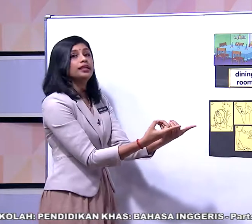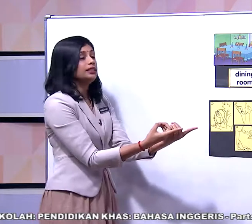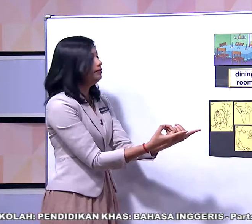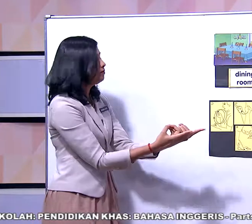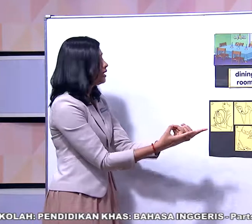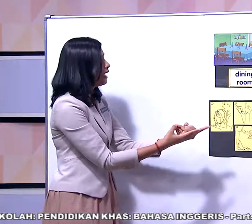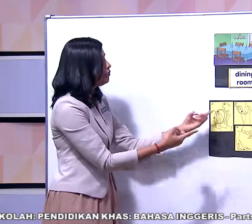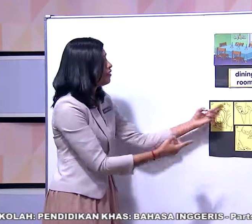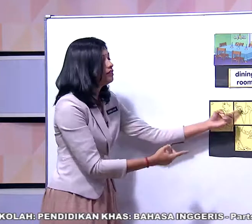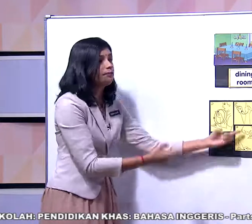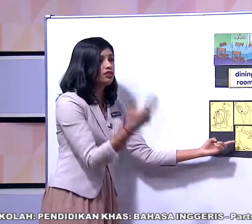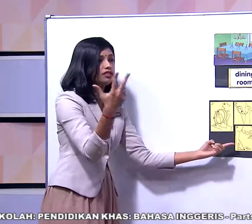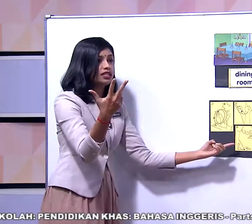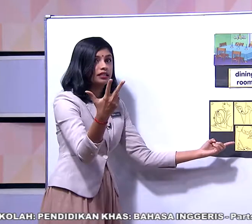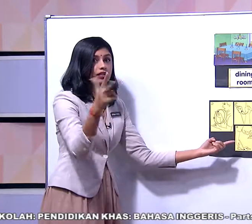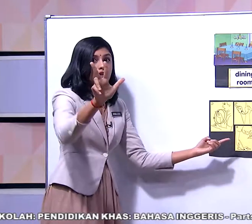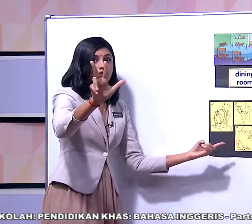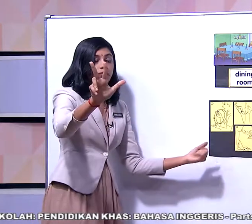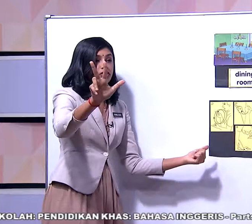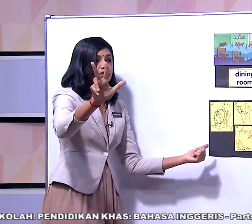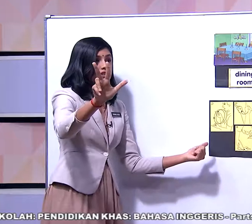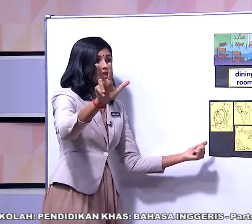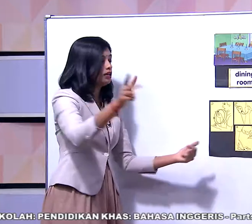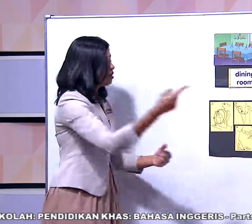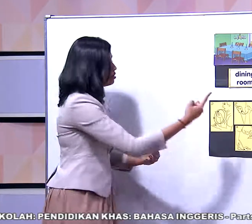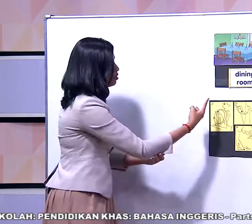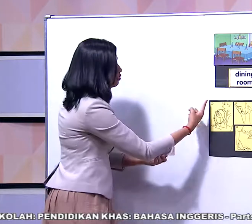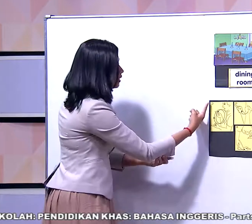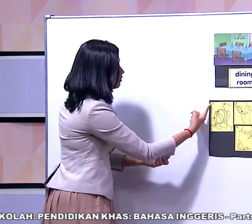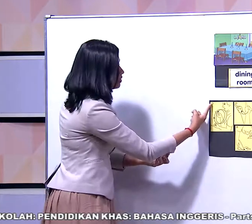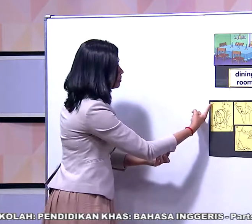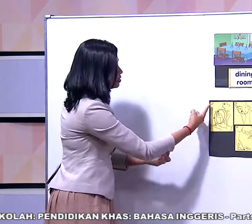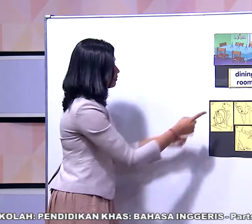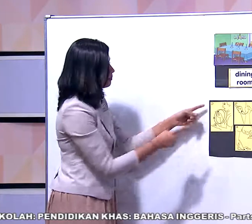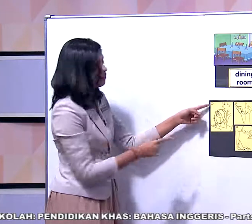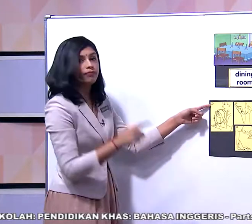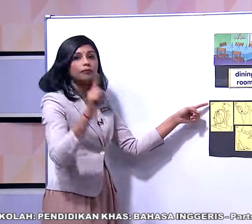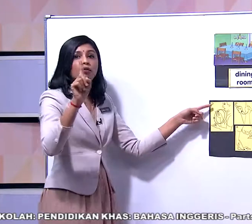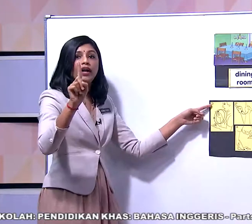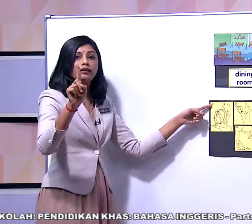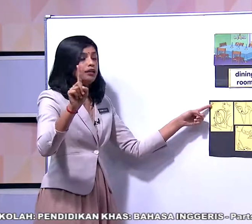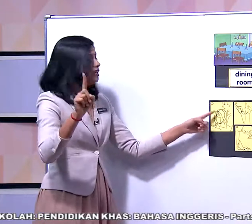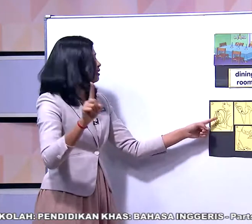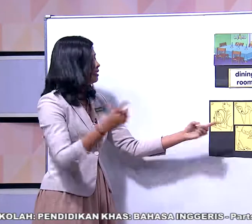D. Again, we have three pictures here. Three pictures here. So you take the first picture. Number one, take a